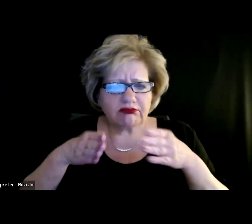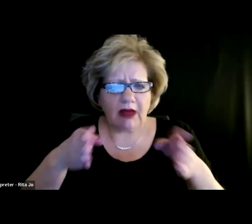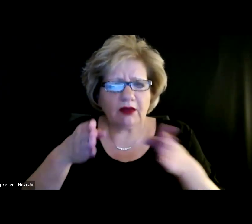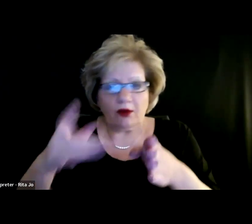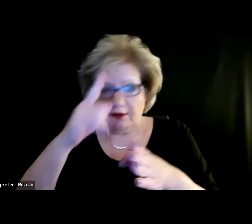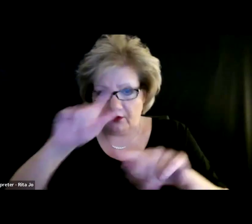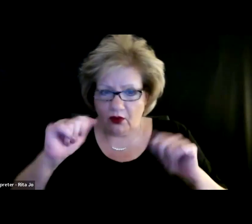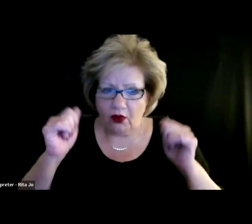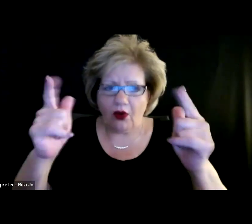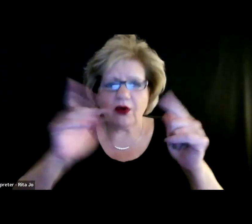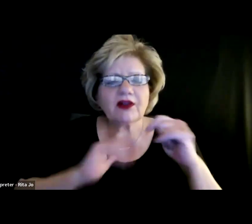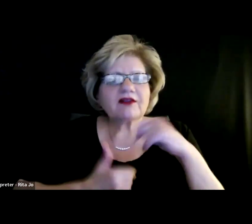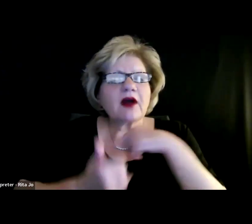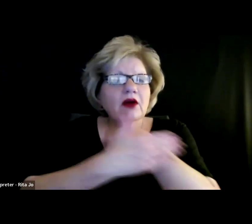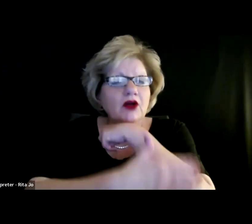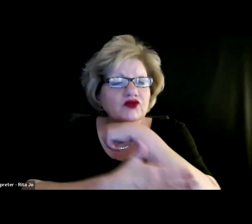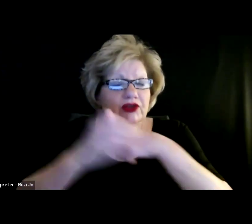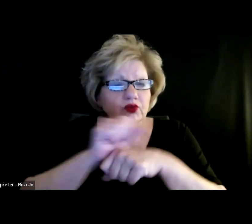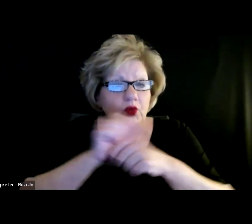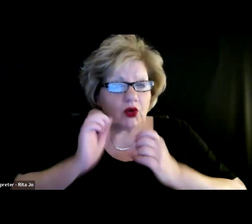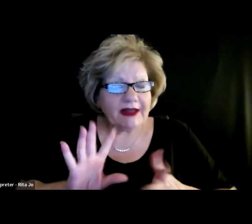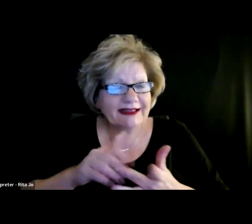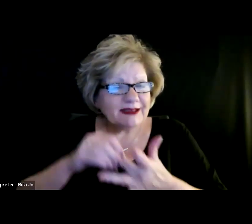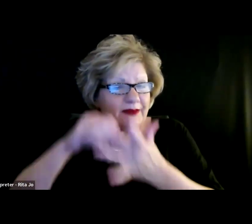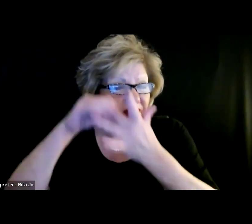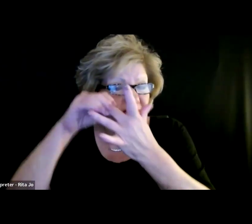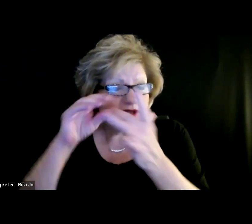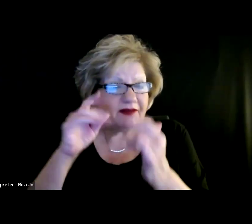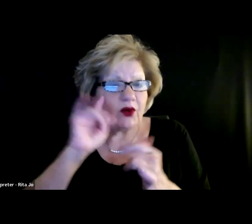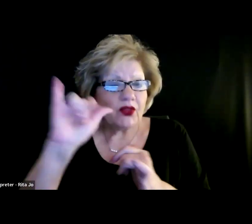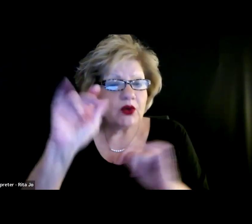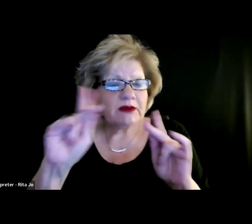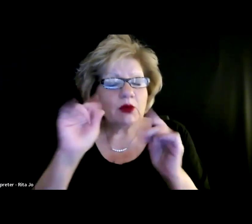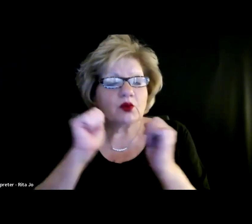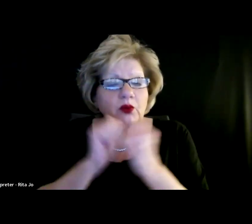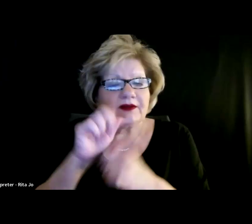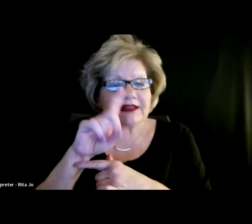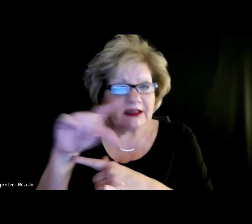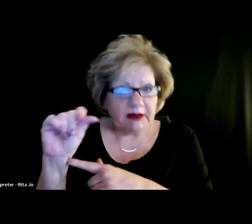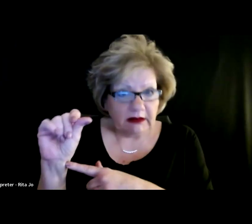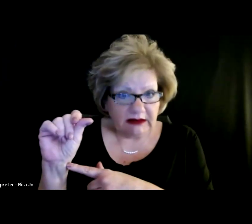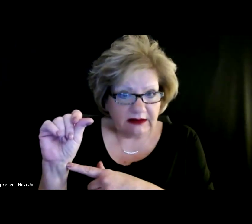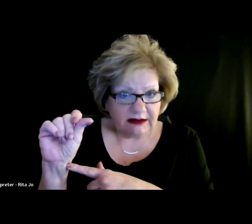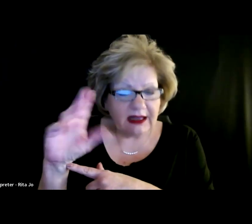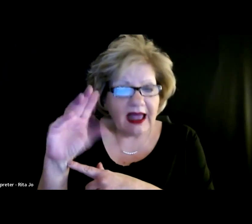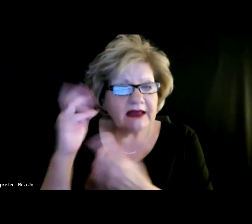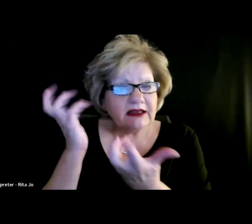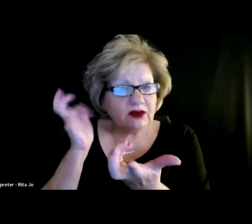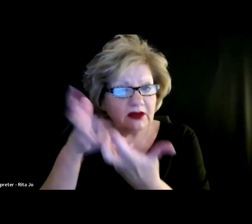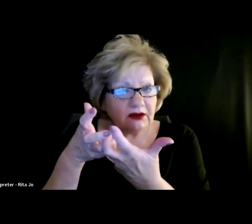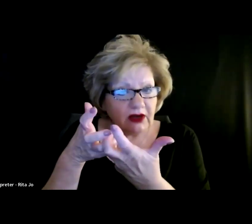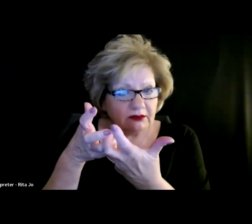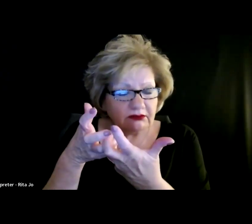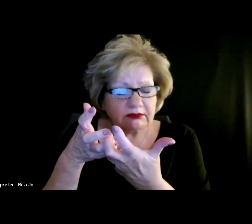workers, especially those with disabilities and intersectional identities. Over the last